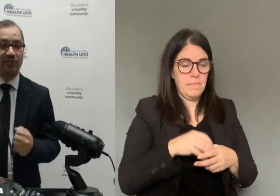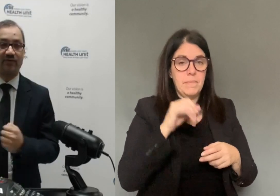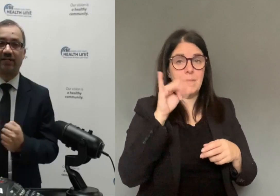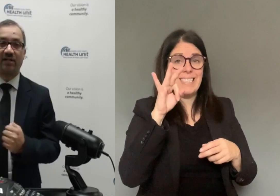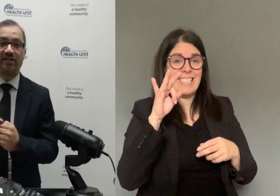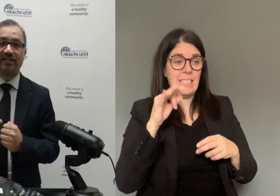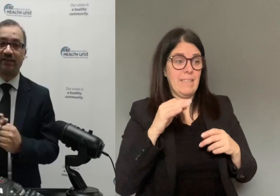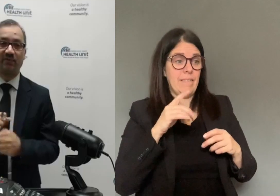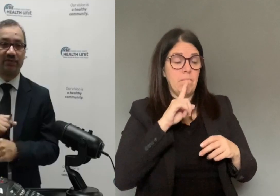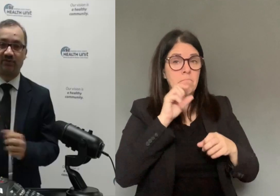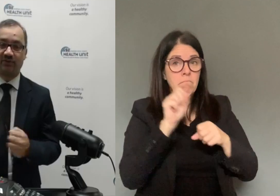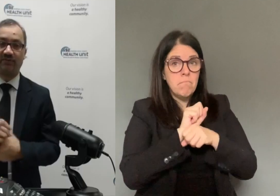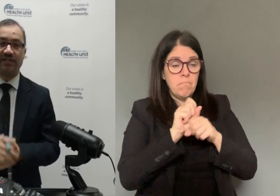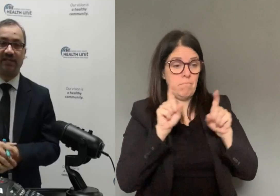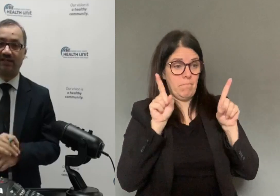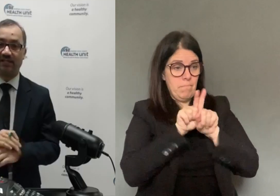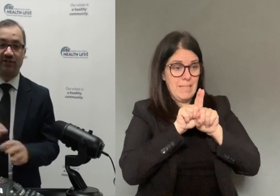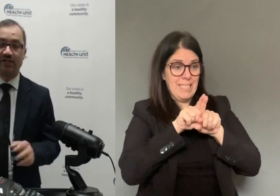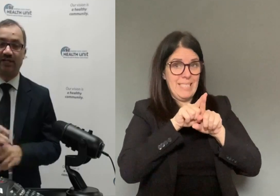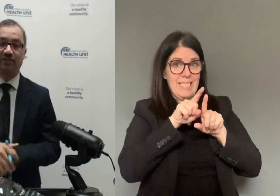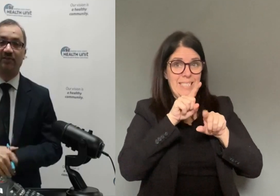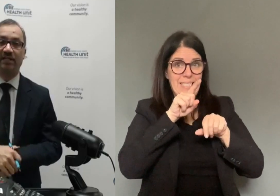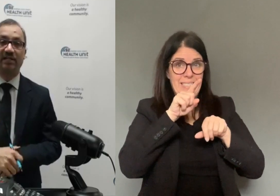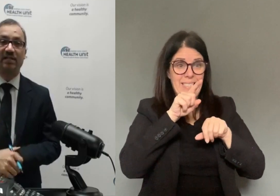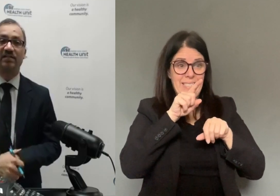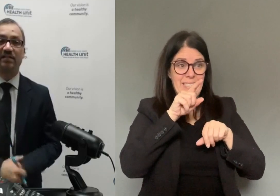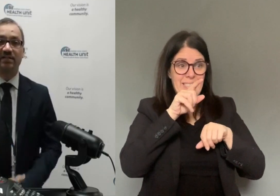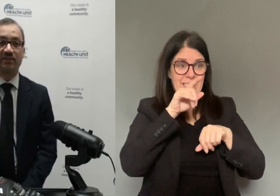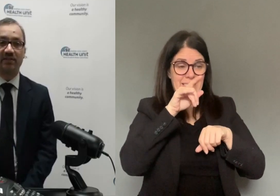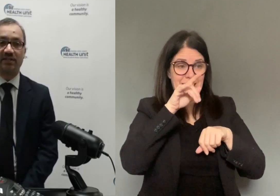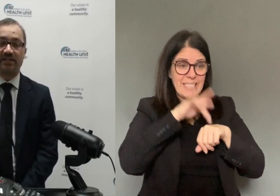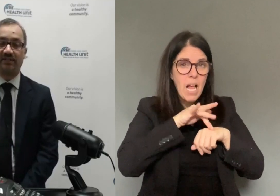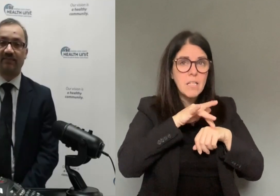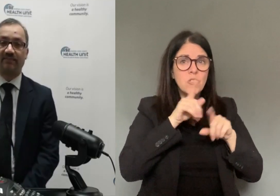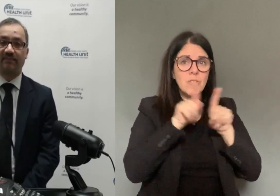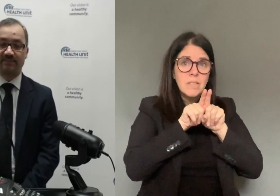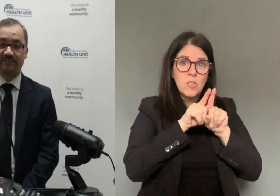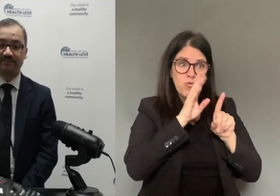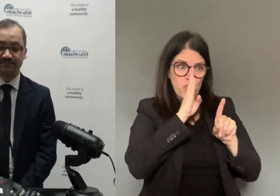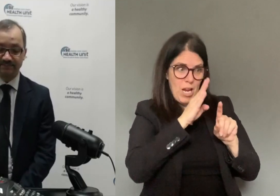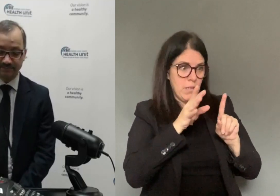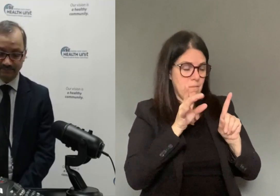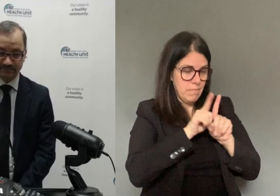Any direct contact should be considered as close contact.